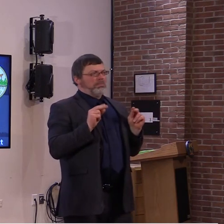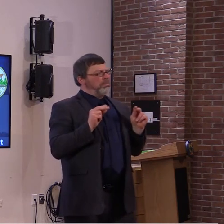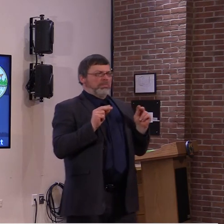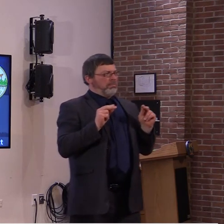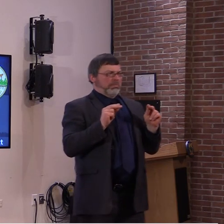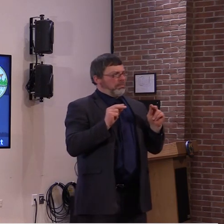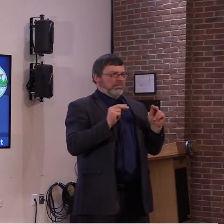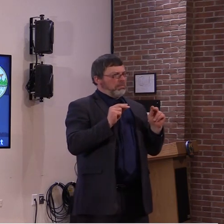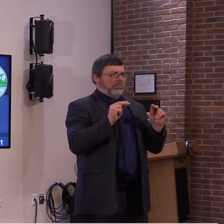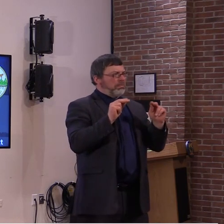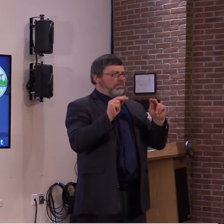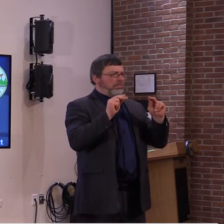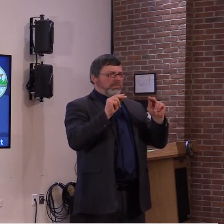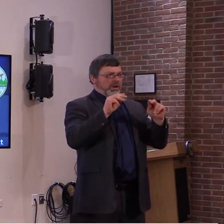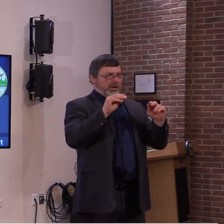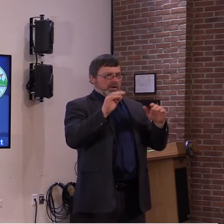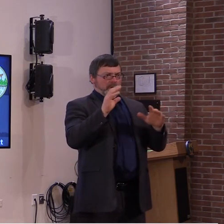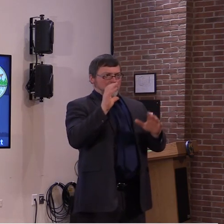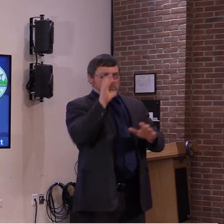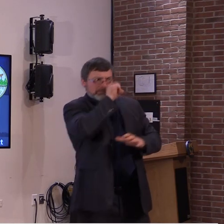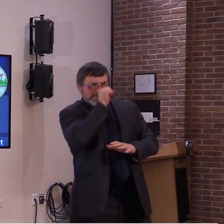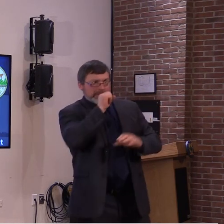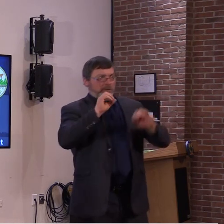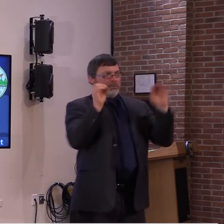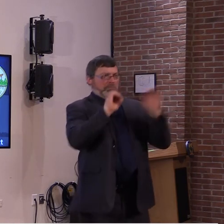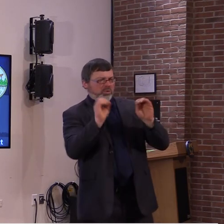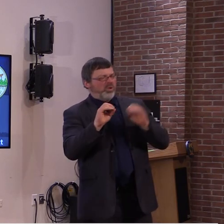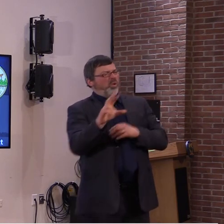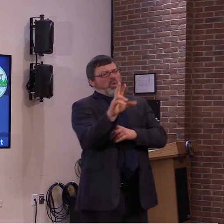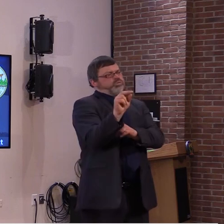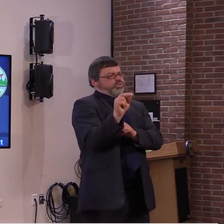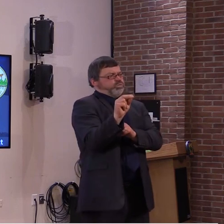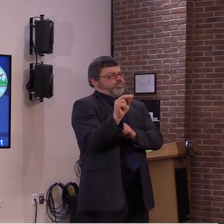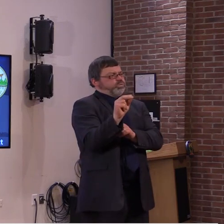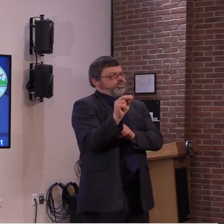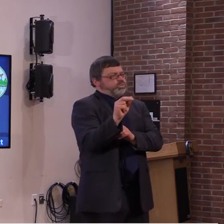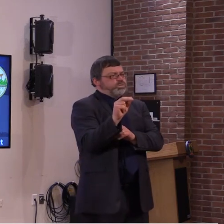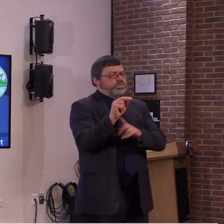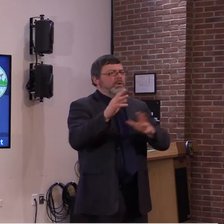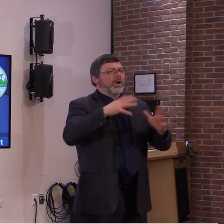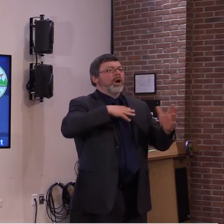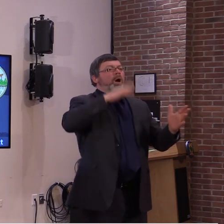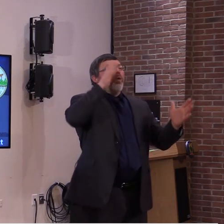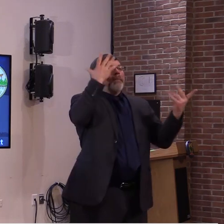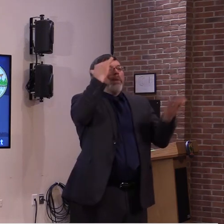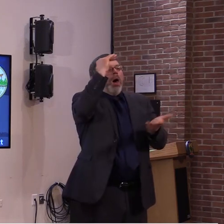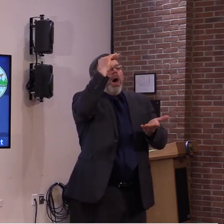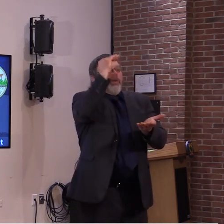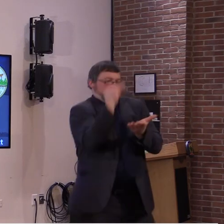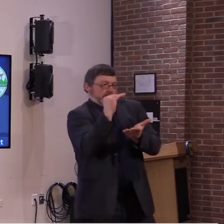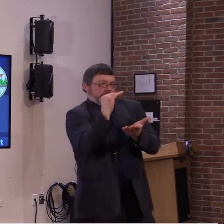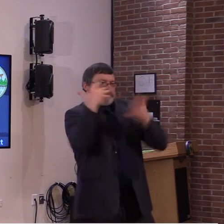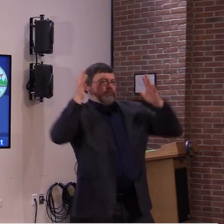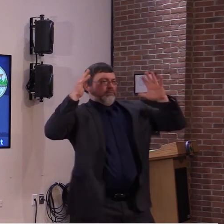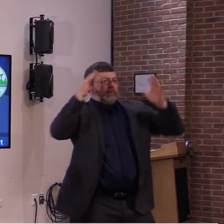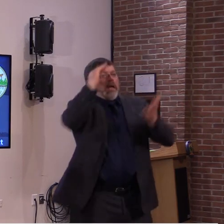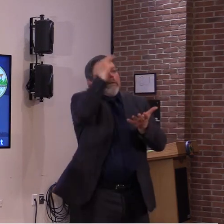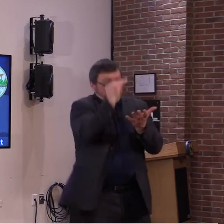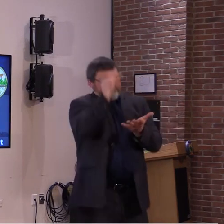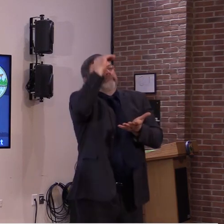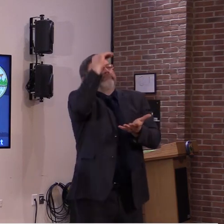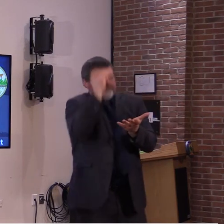distributing the vaccines, as well as in the CDC and the FDA, that are doing their job, their career bureaucrats that are